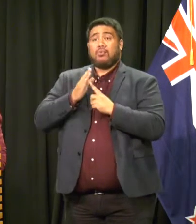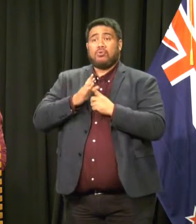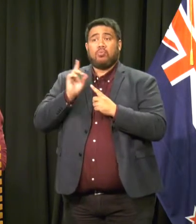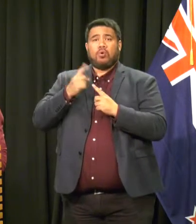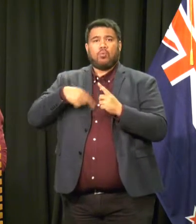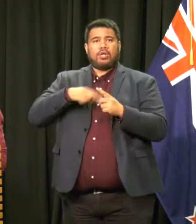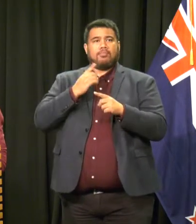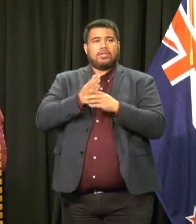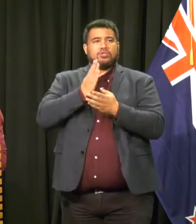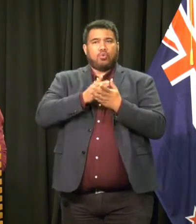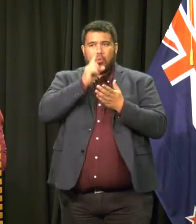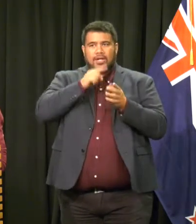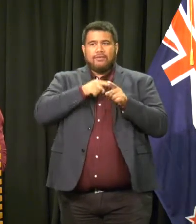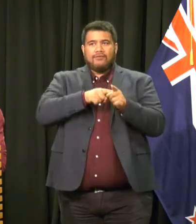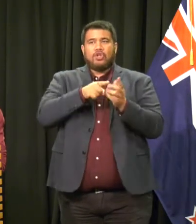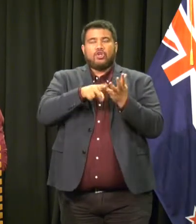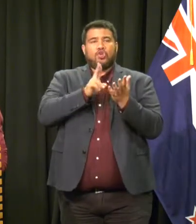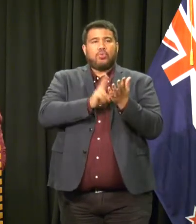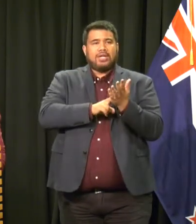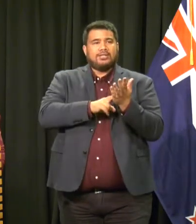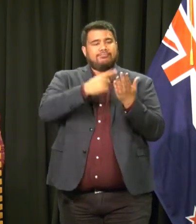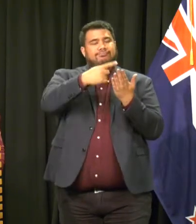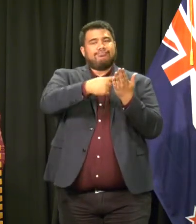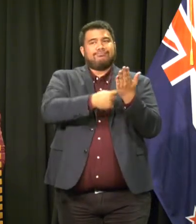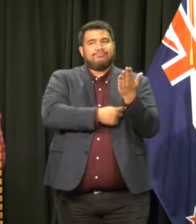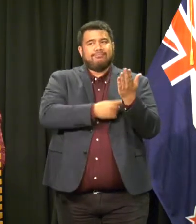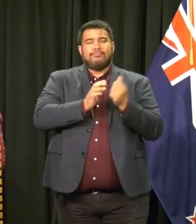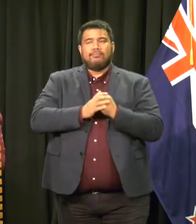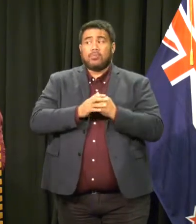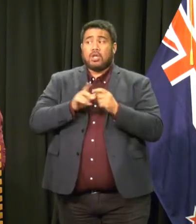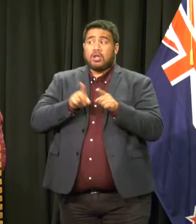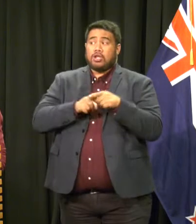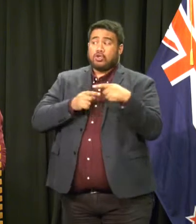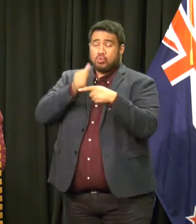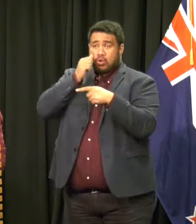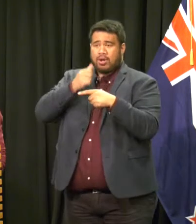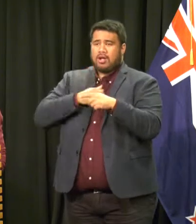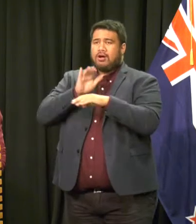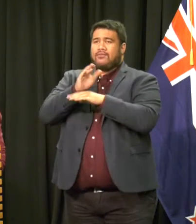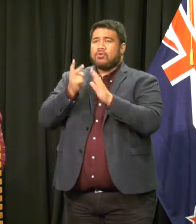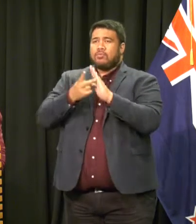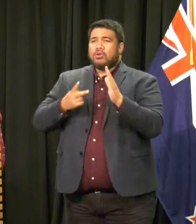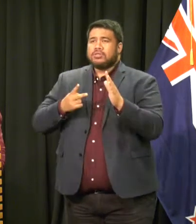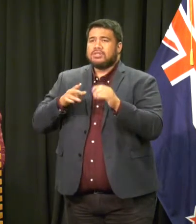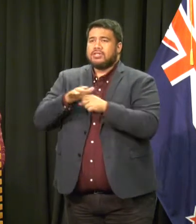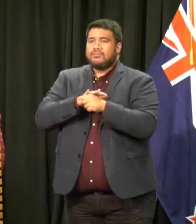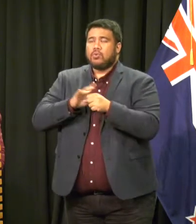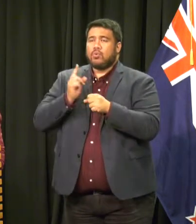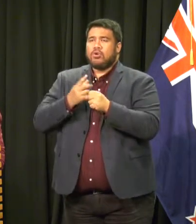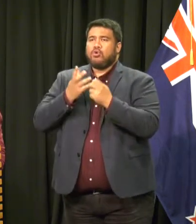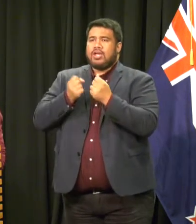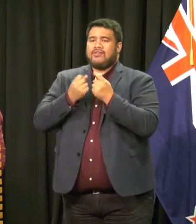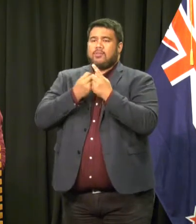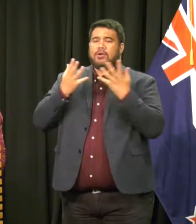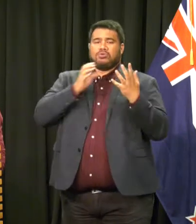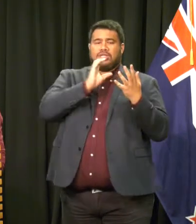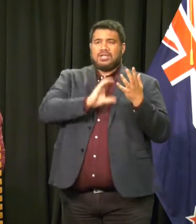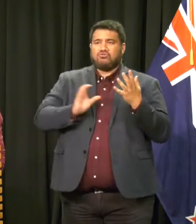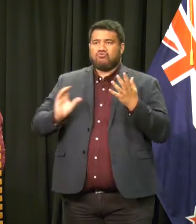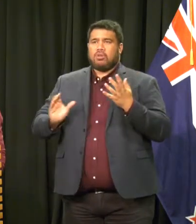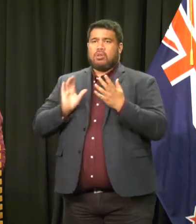implement UN-mandated sanctions. As you well know, our foreign policy position is to prefer a multilateral approach than